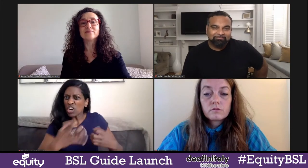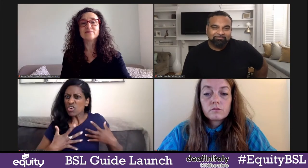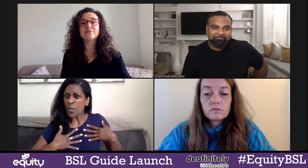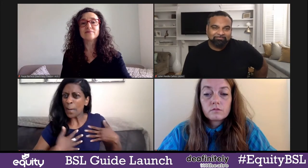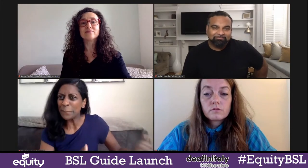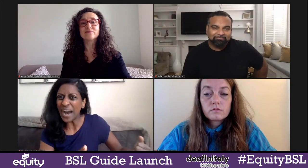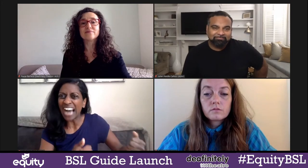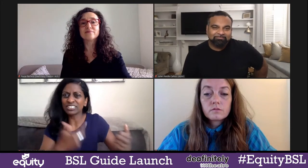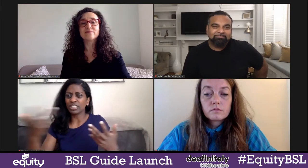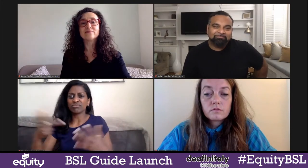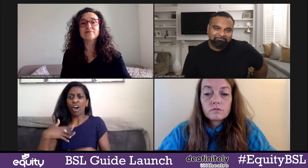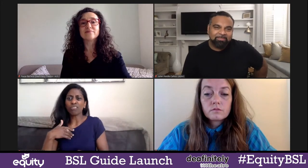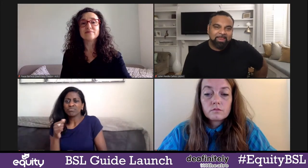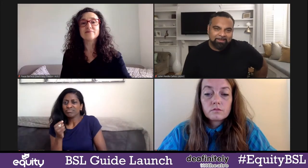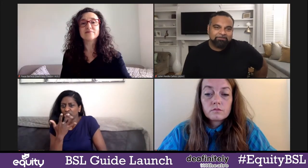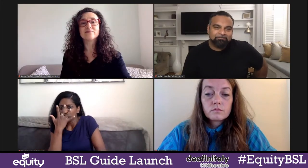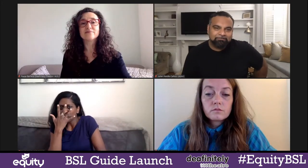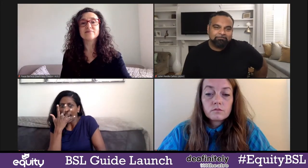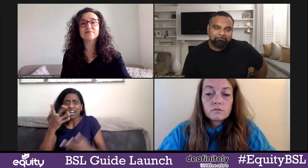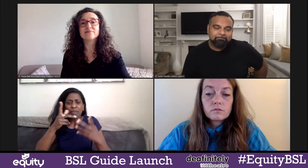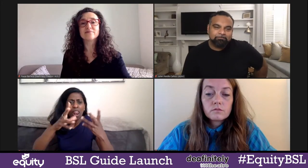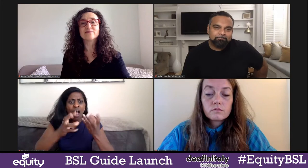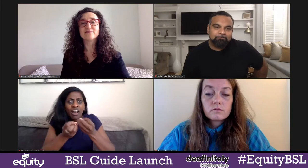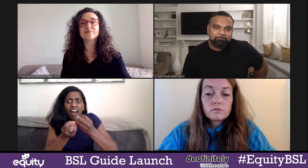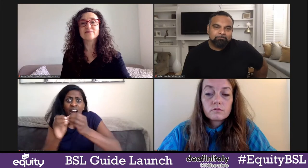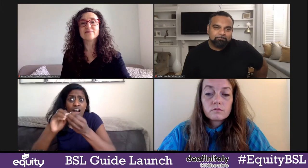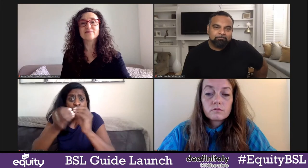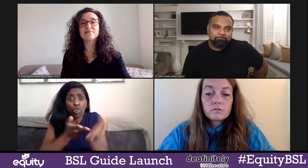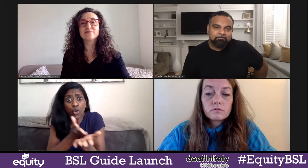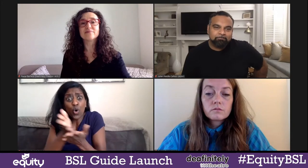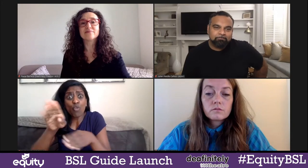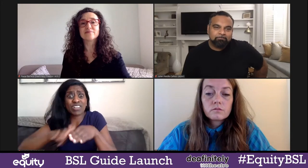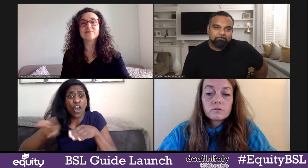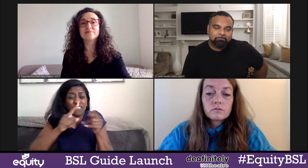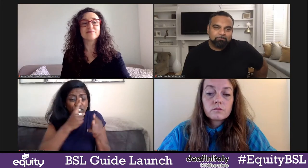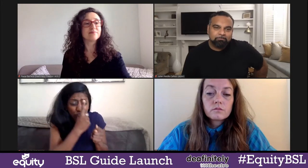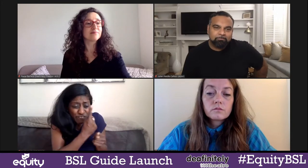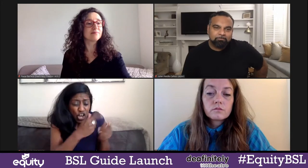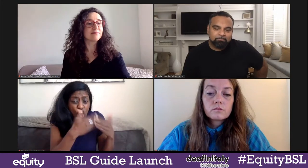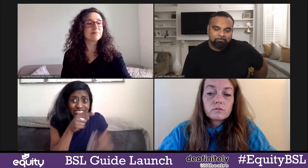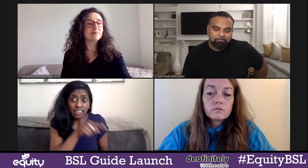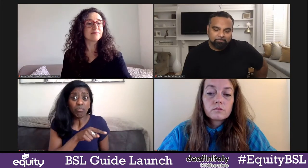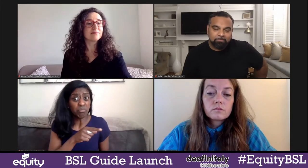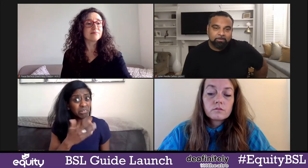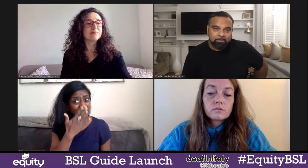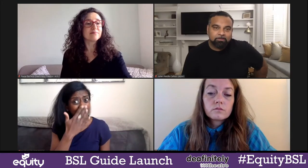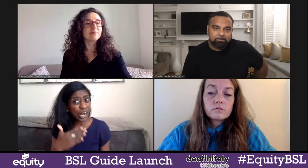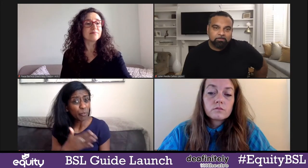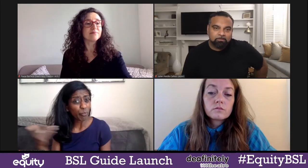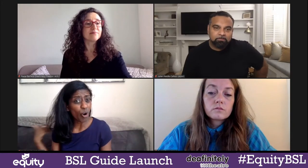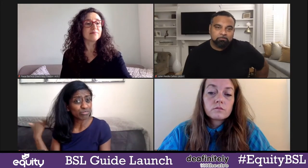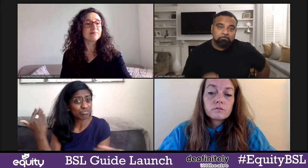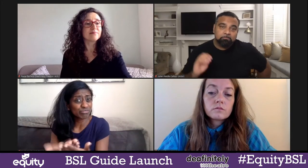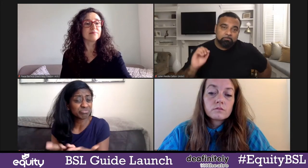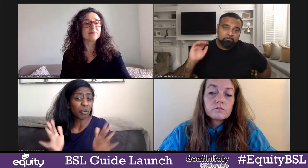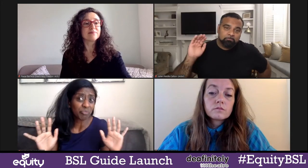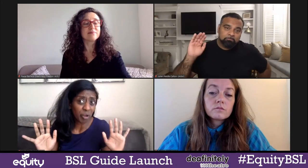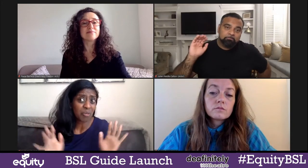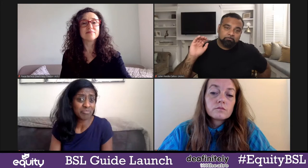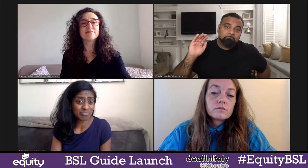to incorporate that within the ongoing rehearsal process. So if it happens on that very first day, it seems to be